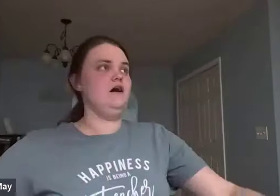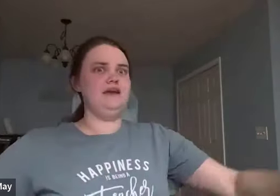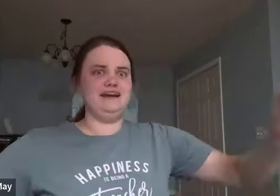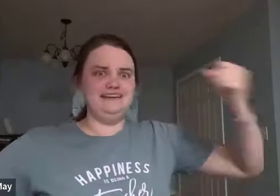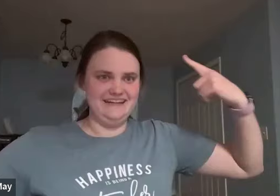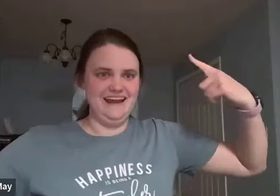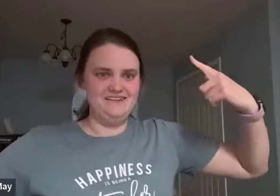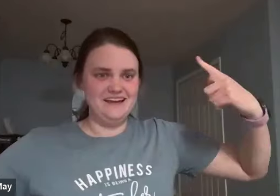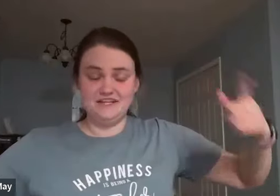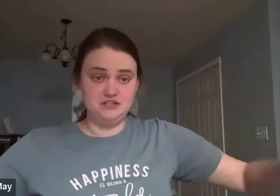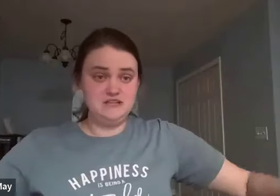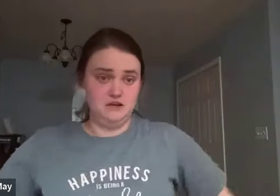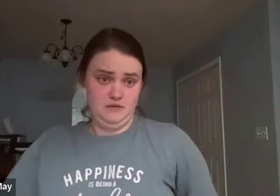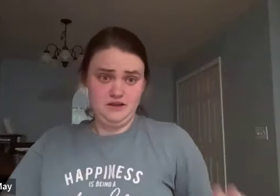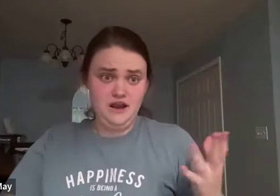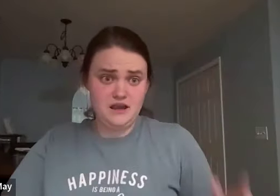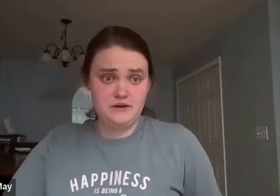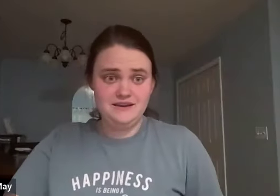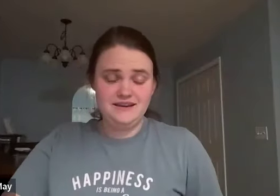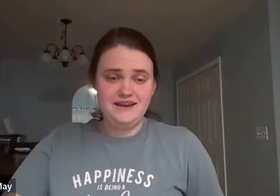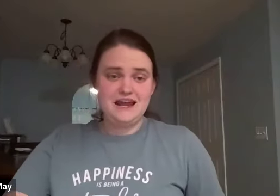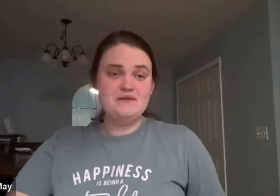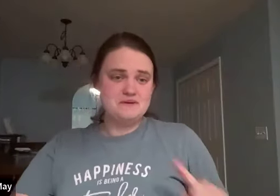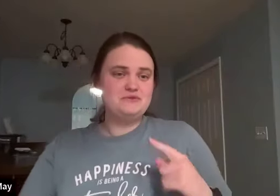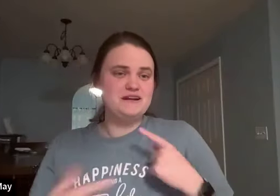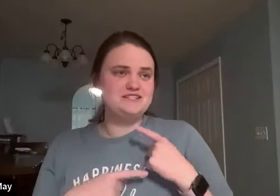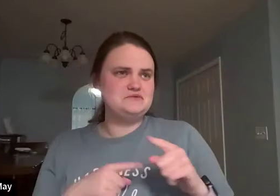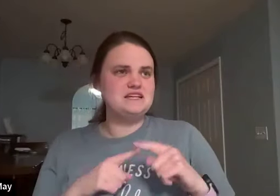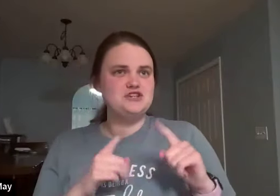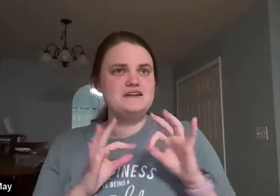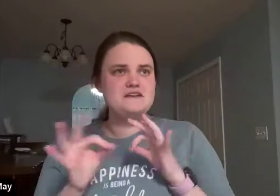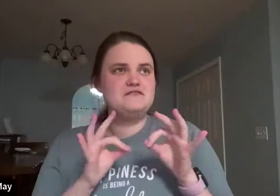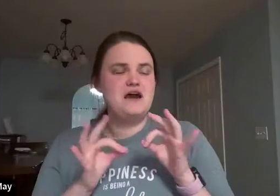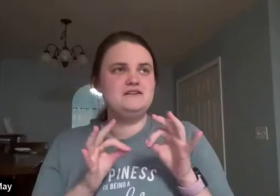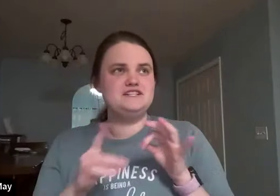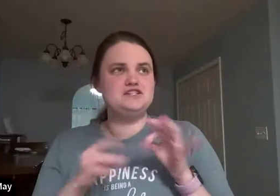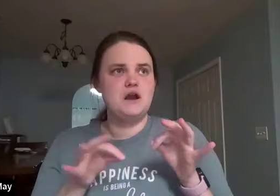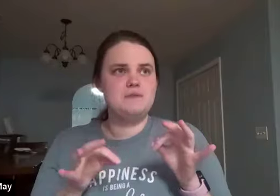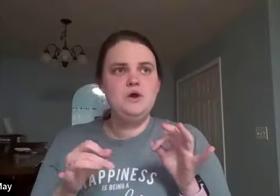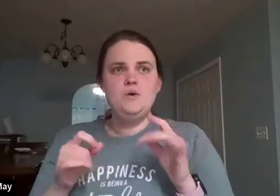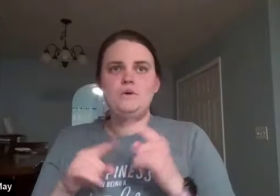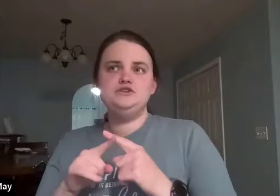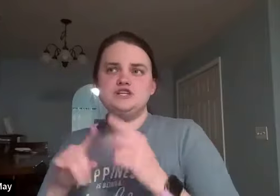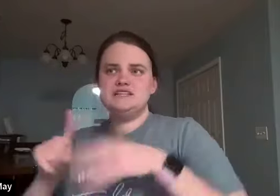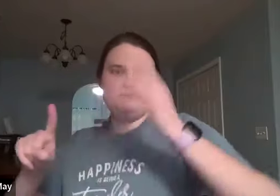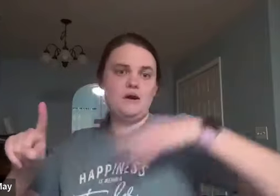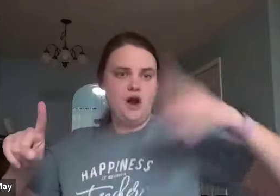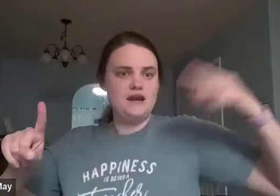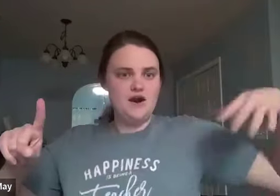okay, I get it now. And like, she'll tell you, I'm not going to hide away. And I remember when she was like trying to think of how to like describe when you just keep going on and on and